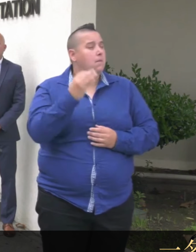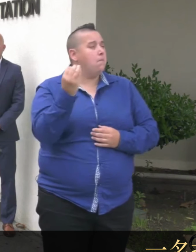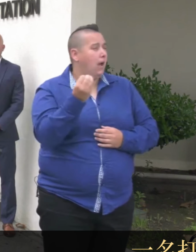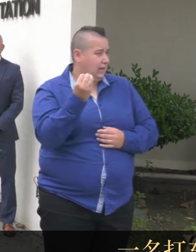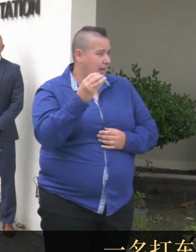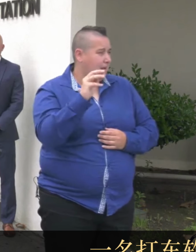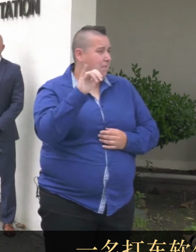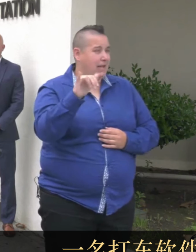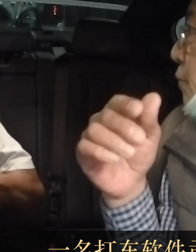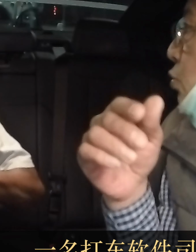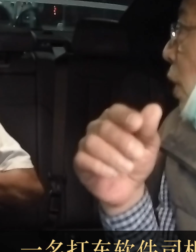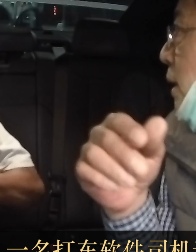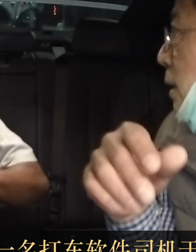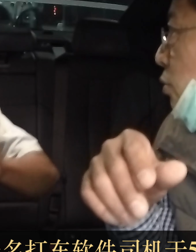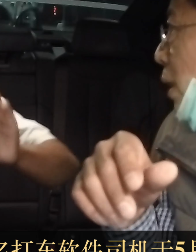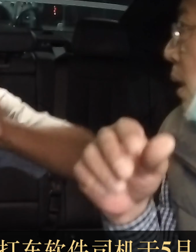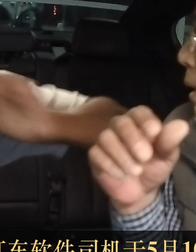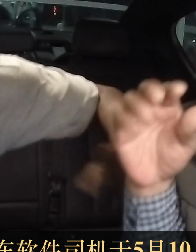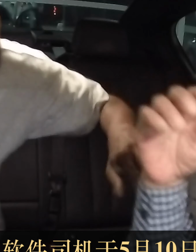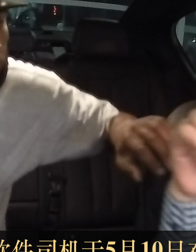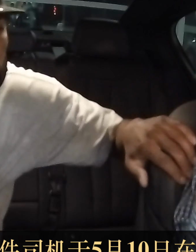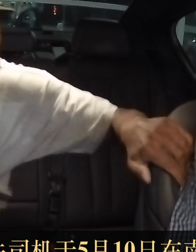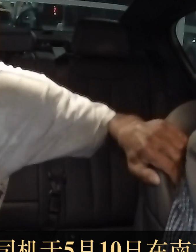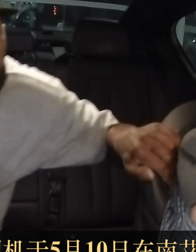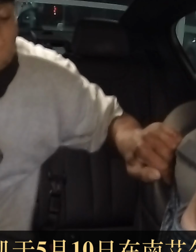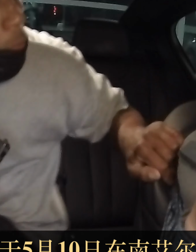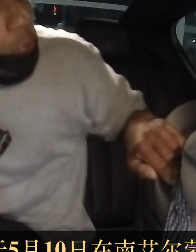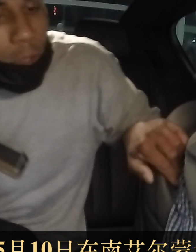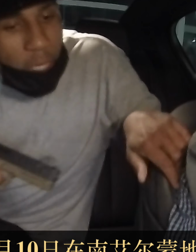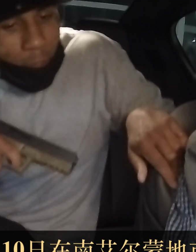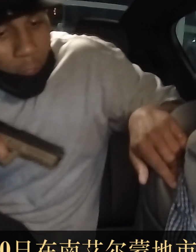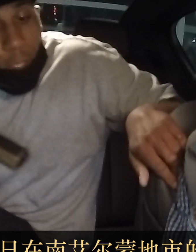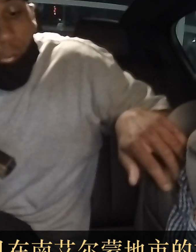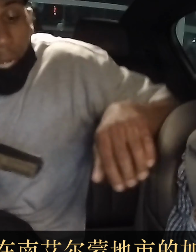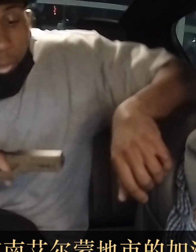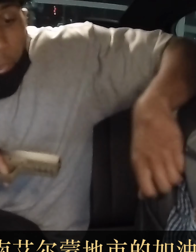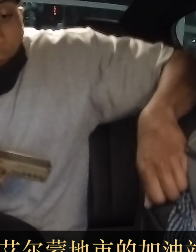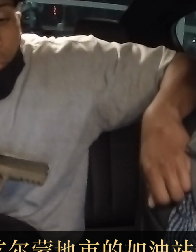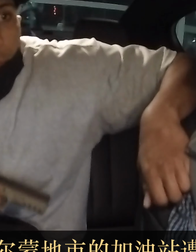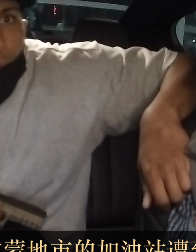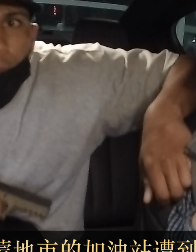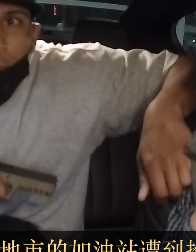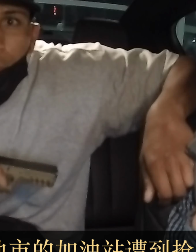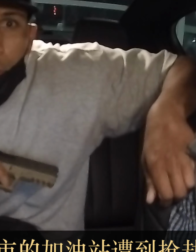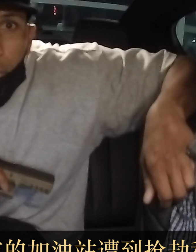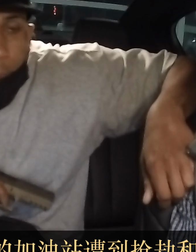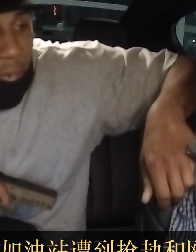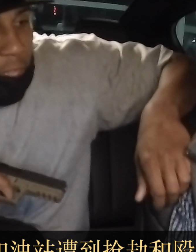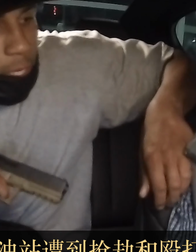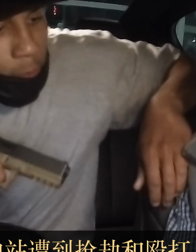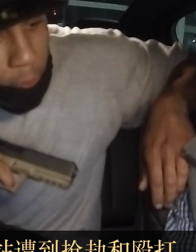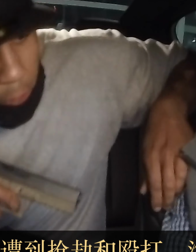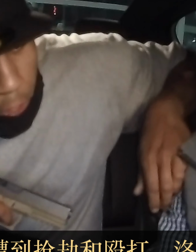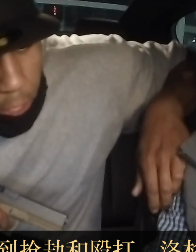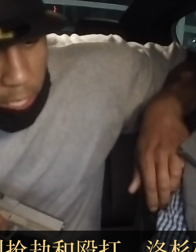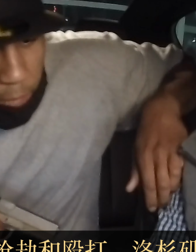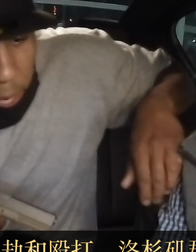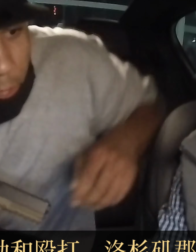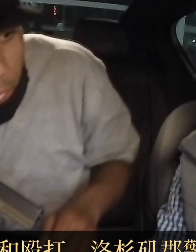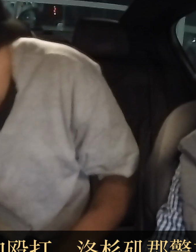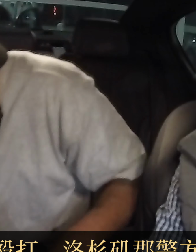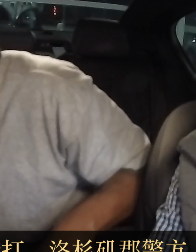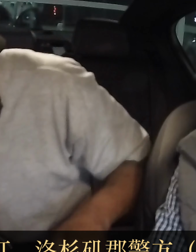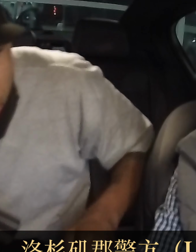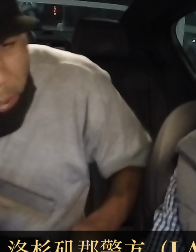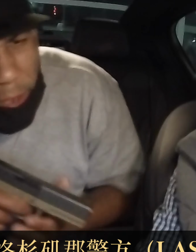On Monday, May 10th, at approximately 9:20 p.m., an Asian rideshare driver was assaulted and robbed at gunpoint near the